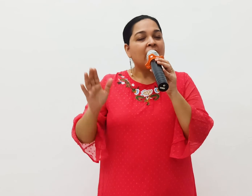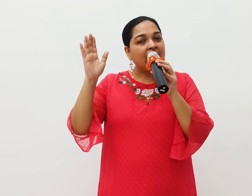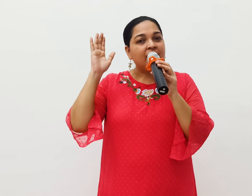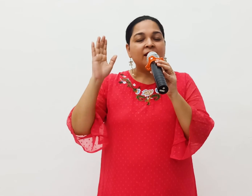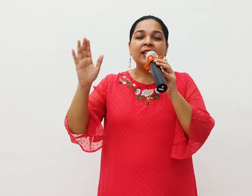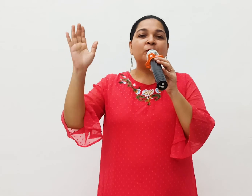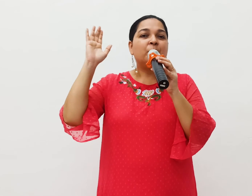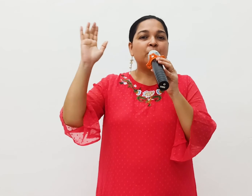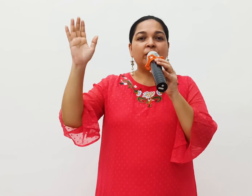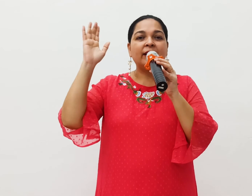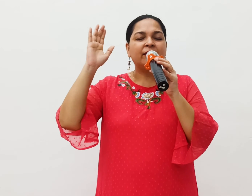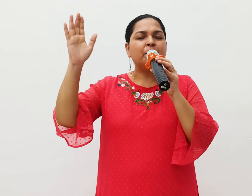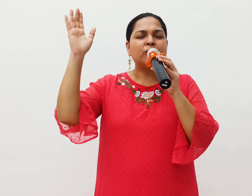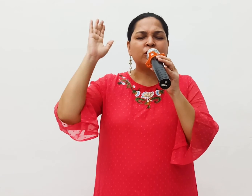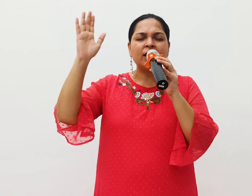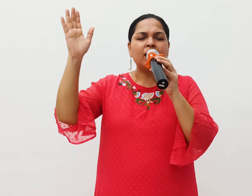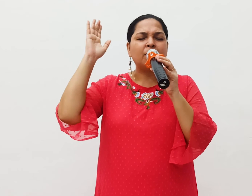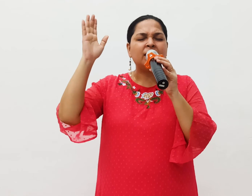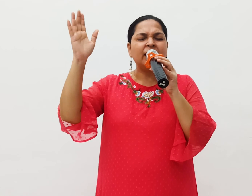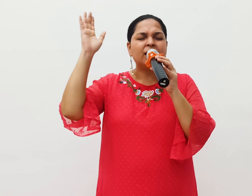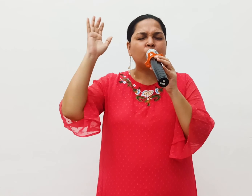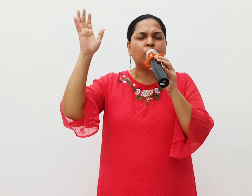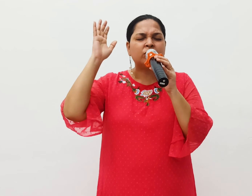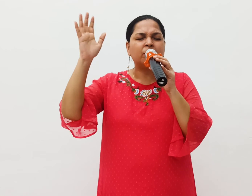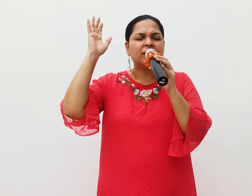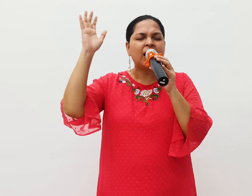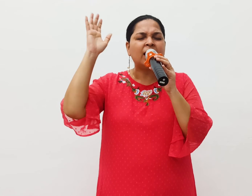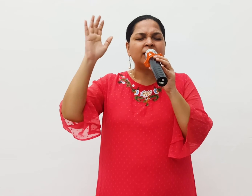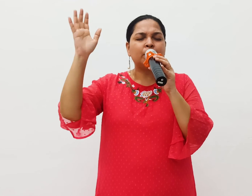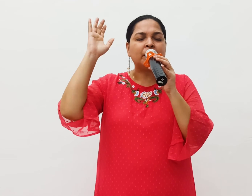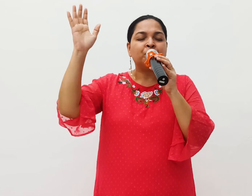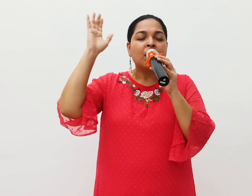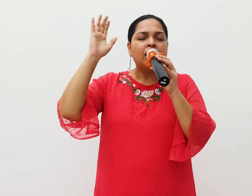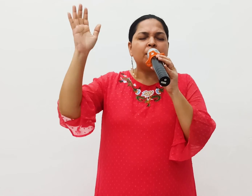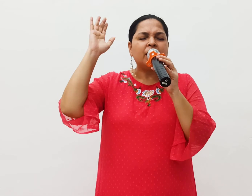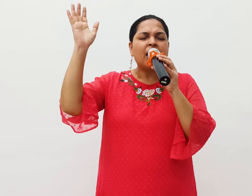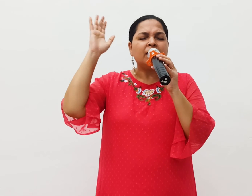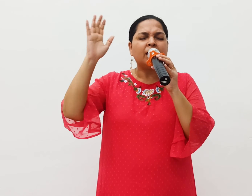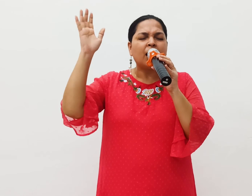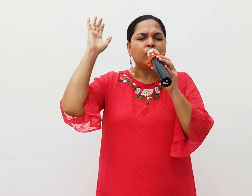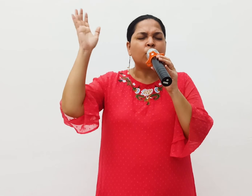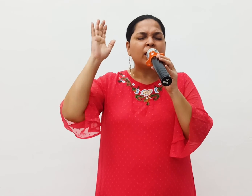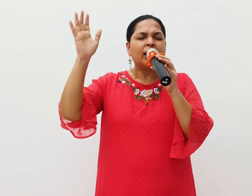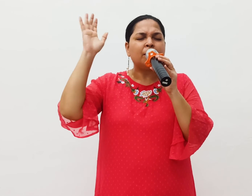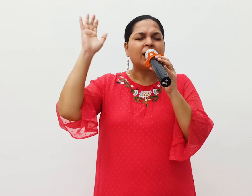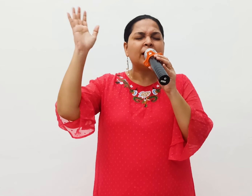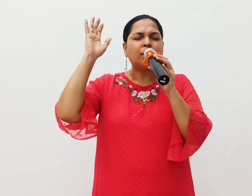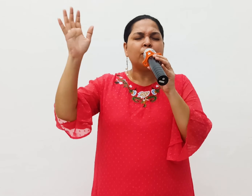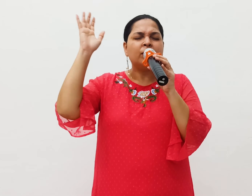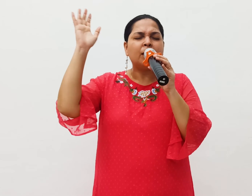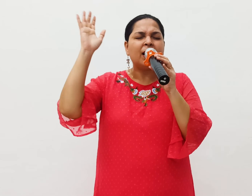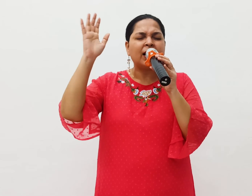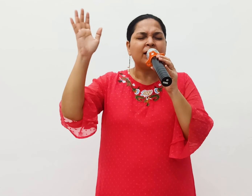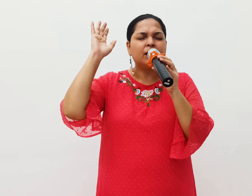there and let's pray together. Riba shata amahitra gosamasi anta baba librikantari ganta kota yala